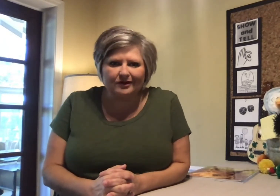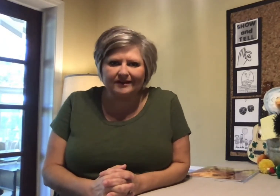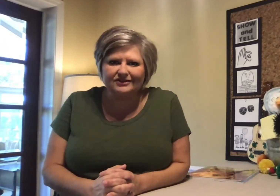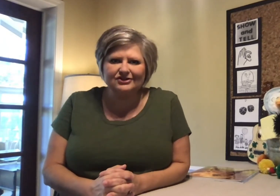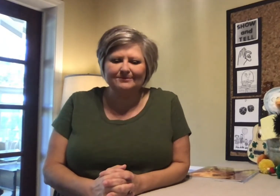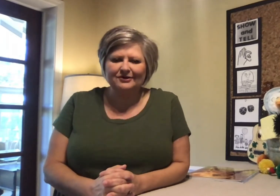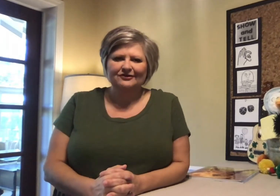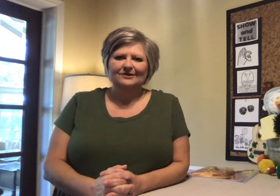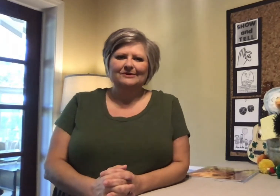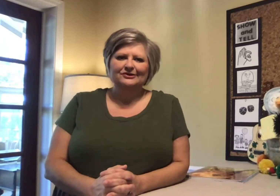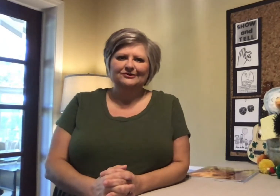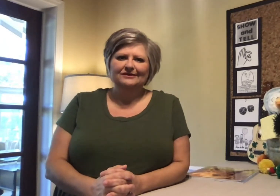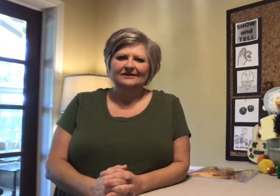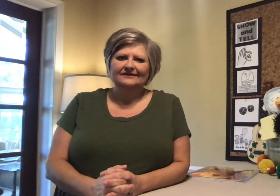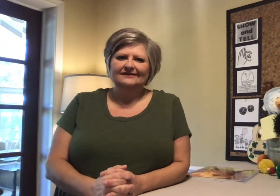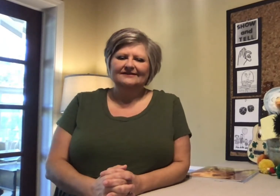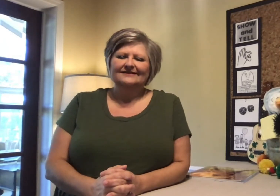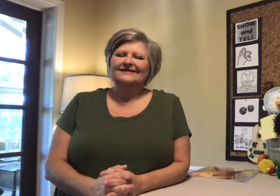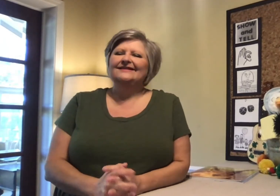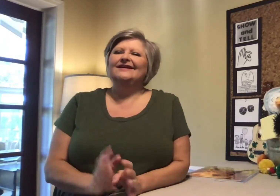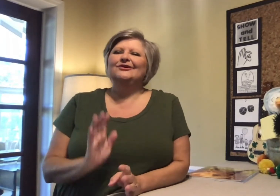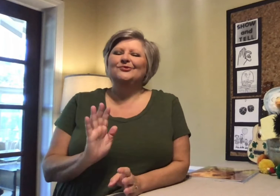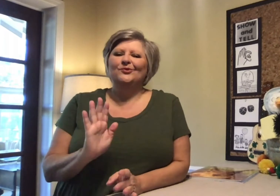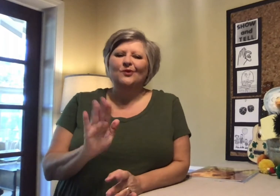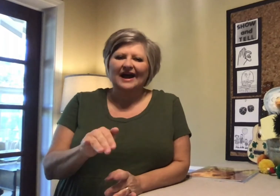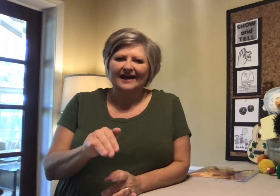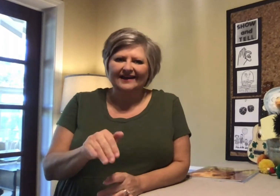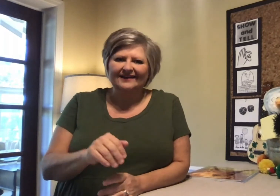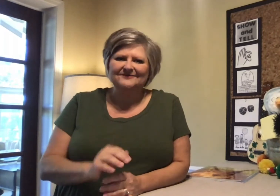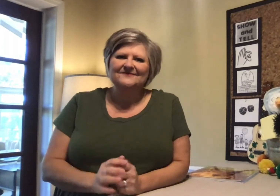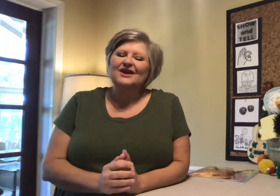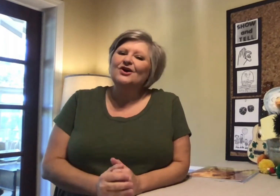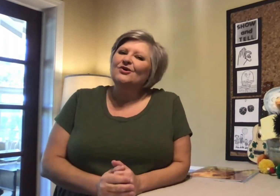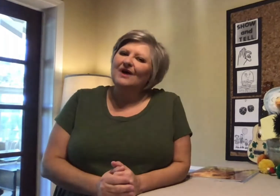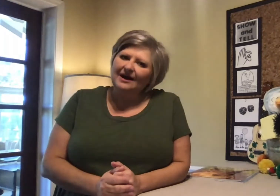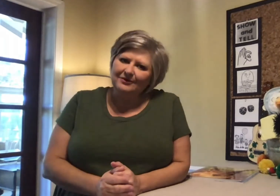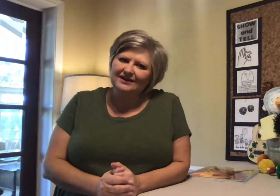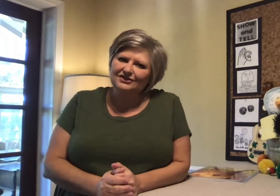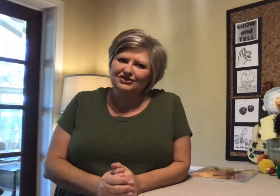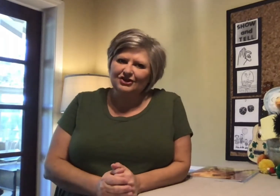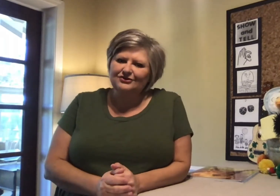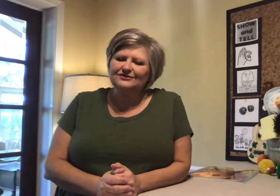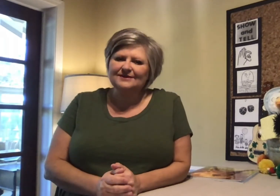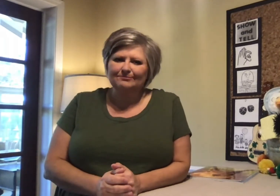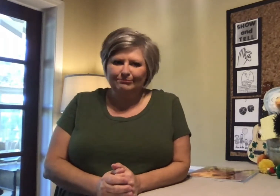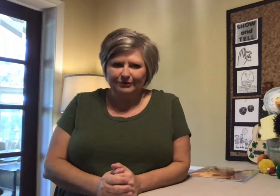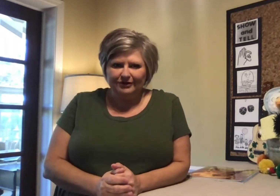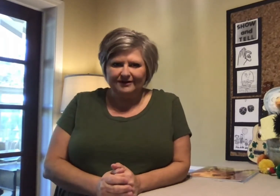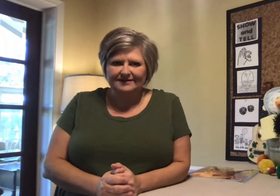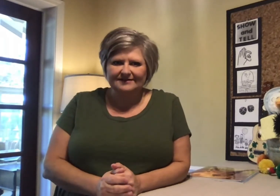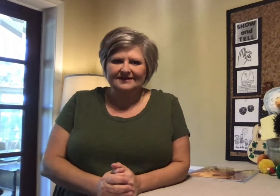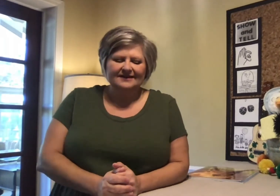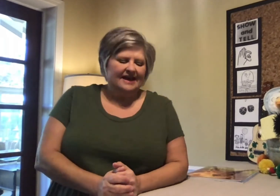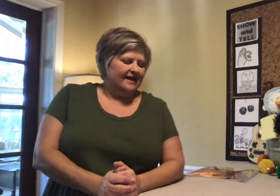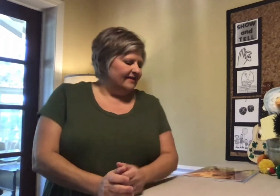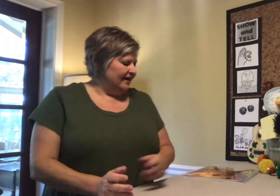really jump over a moon? No way. Well, I wanted to show you some books that